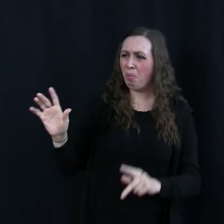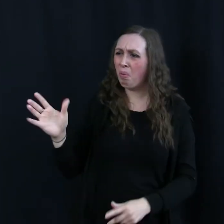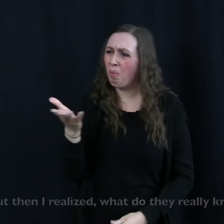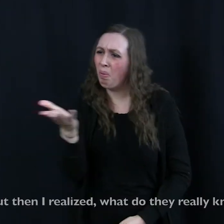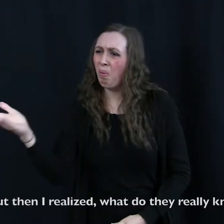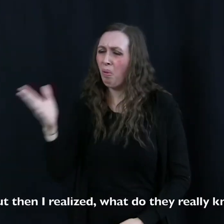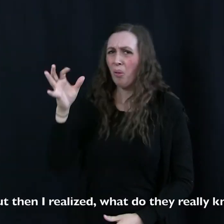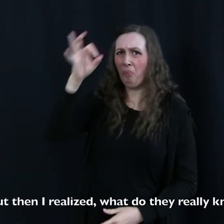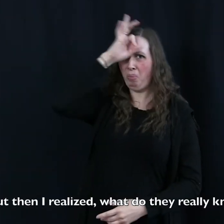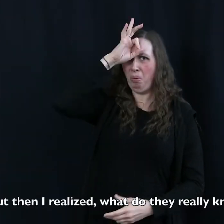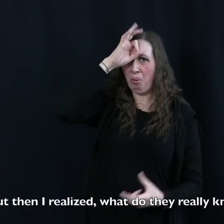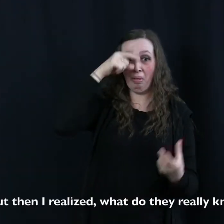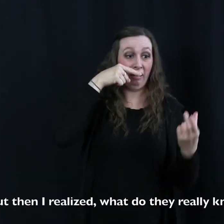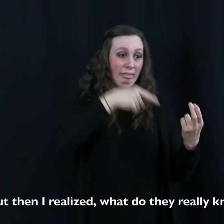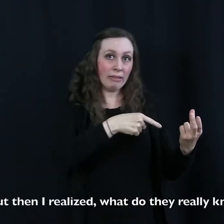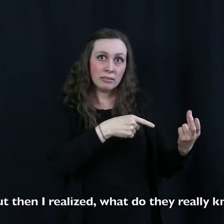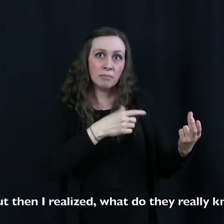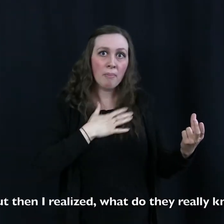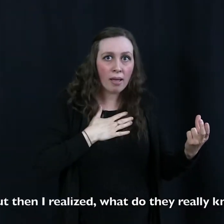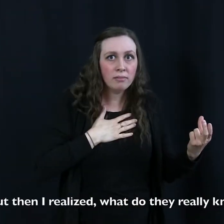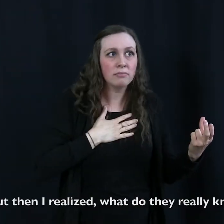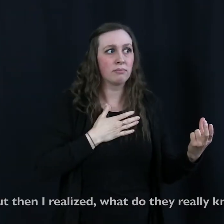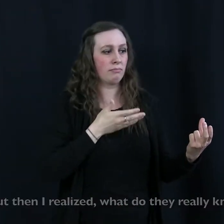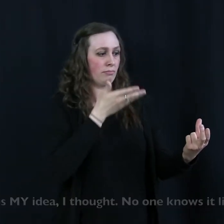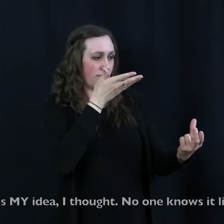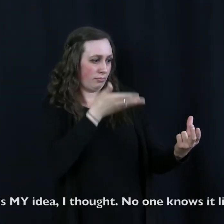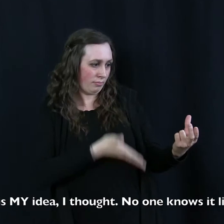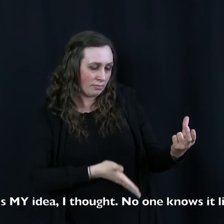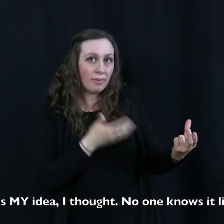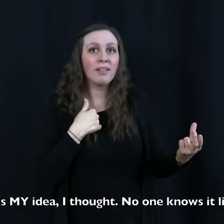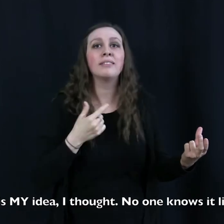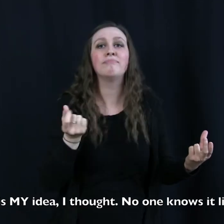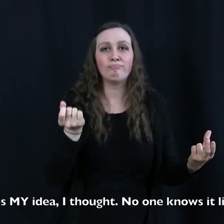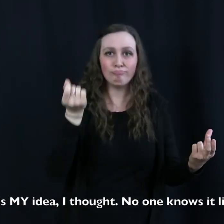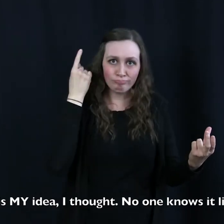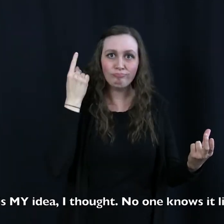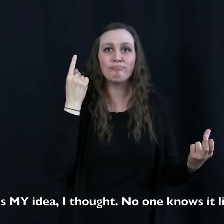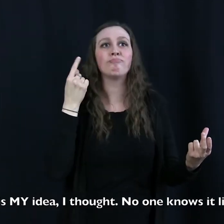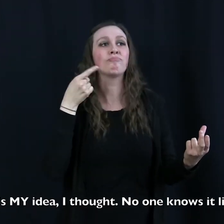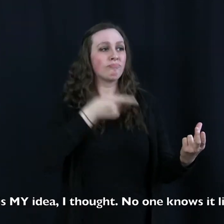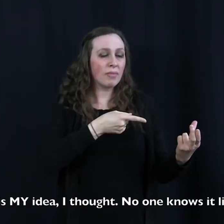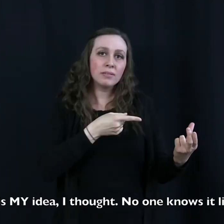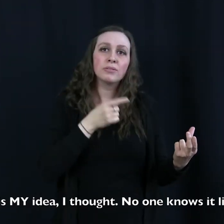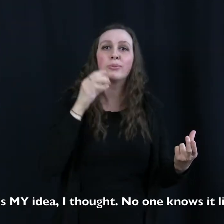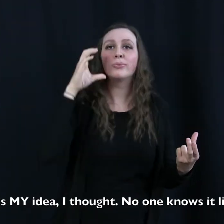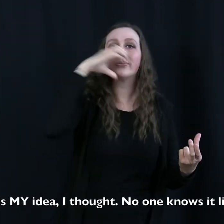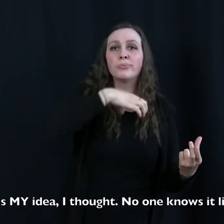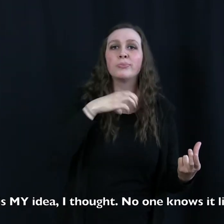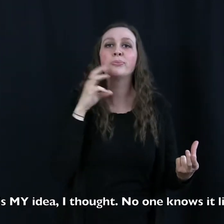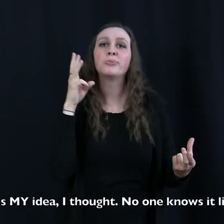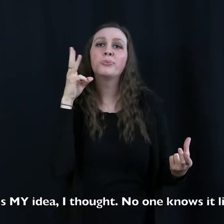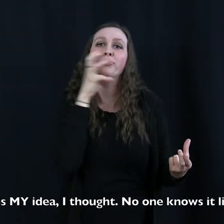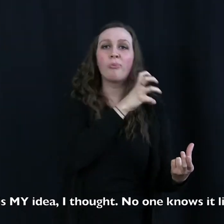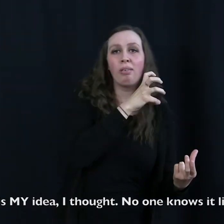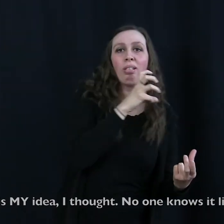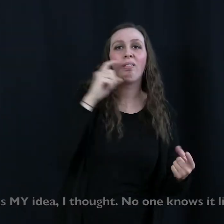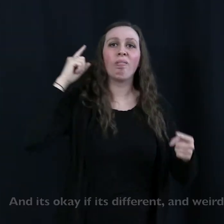But then I realized, what do they really know? This is my idea, I thought. No one knows it like I do.